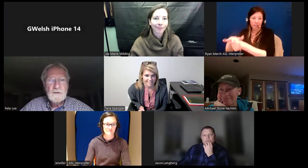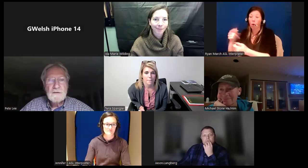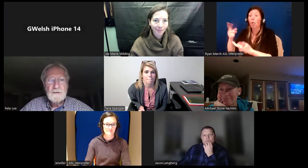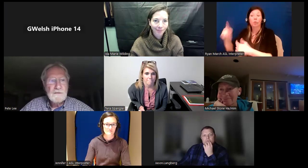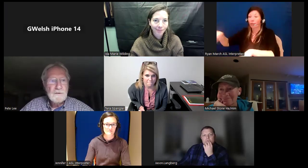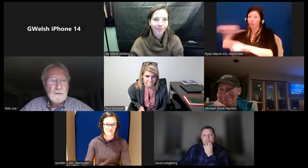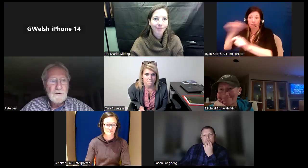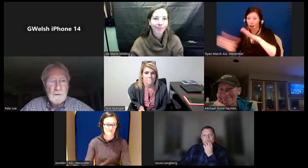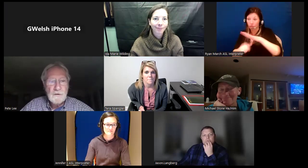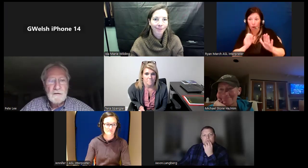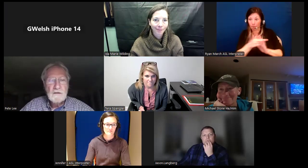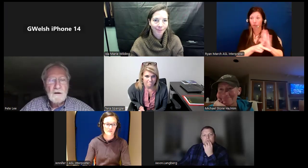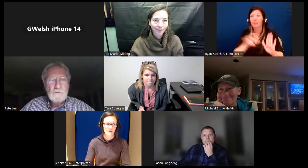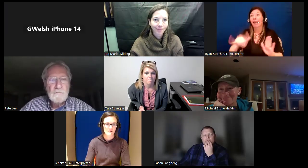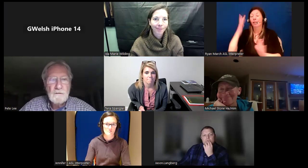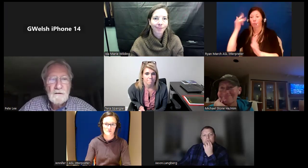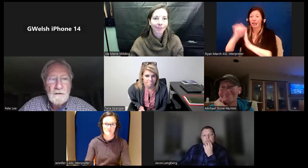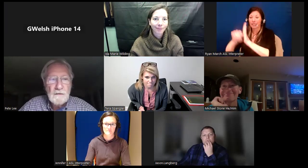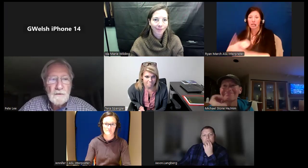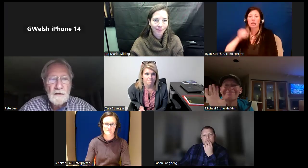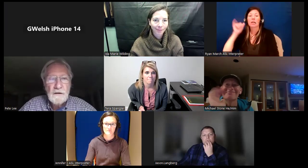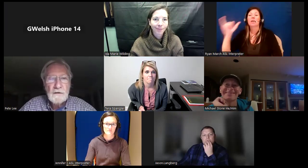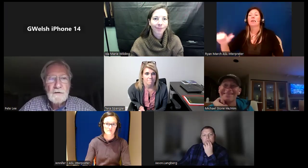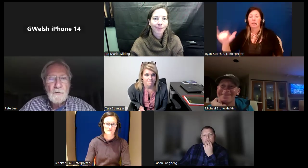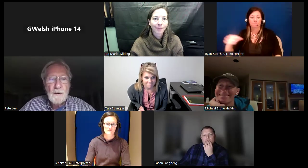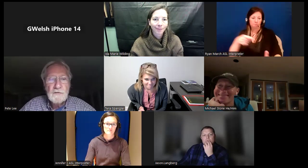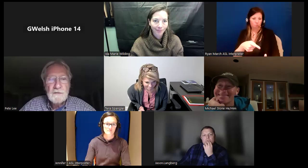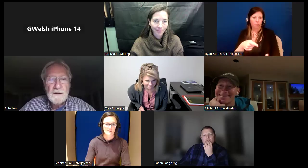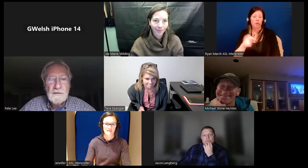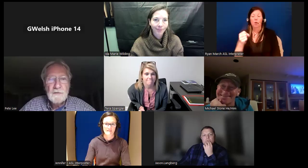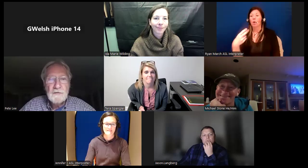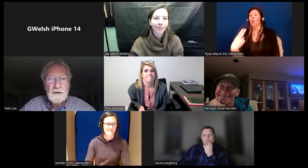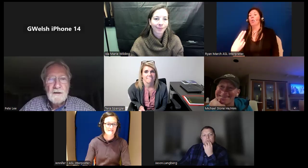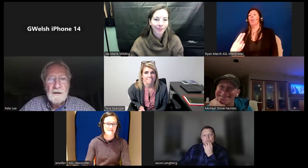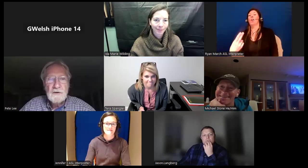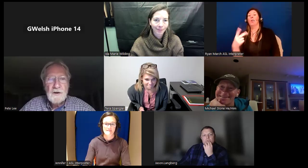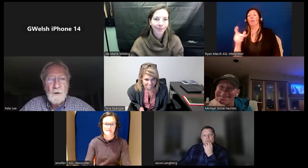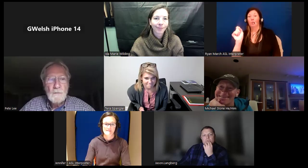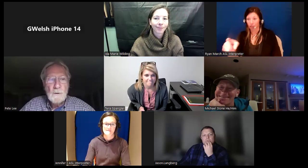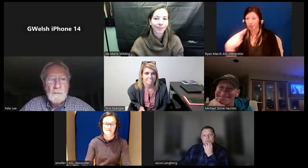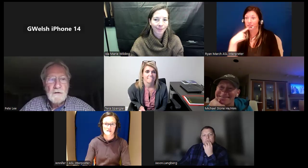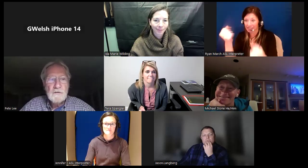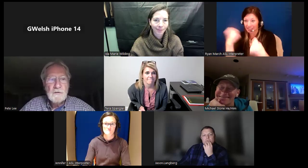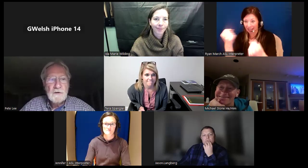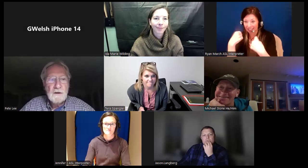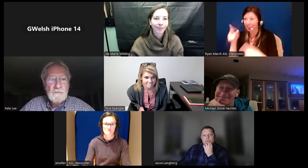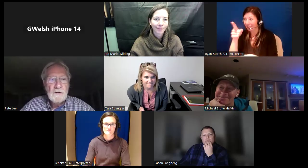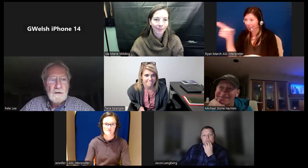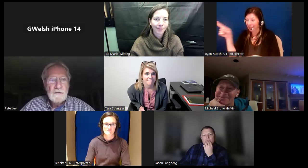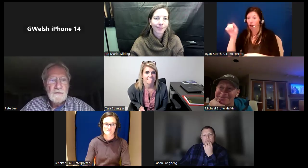Yes. okay, Yep. you got that question. The answer is yes, they are, and we want to make sure